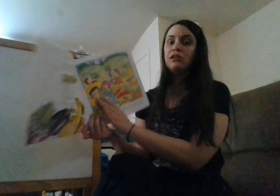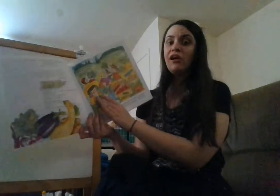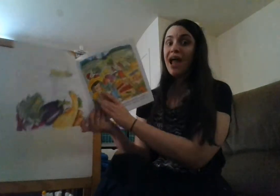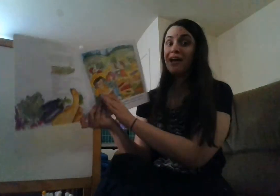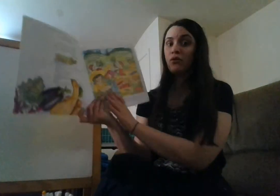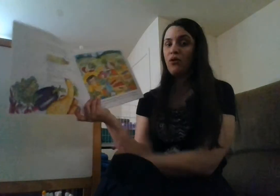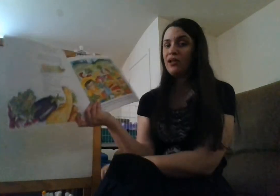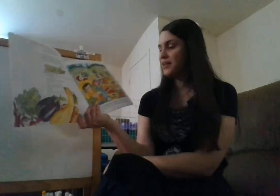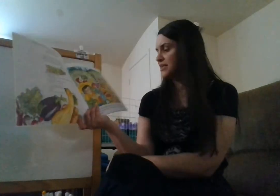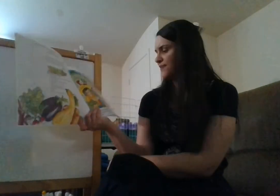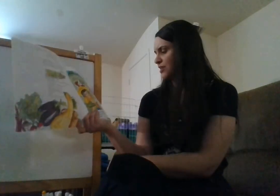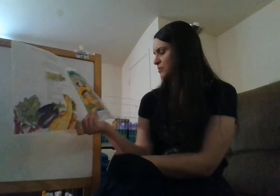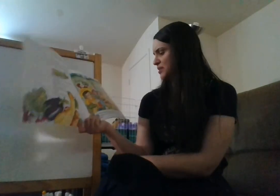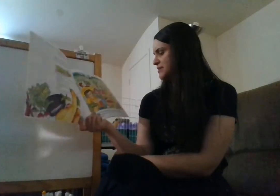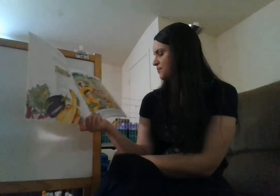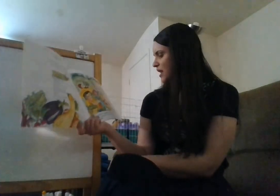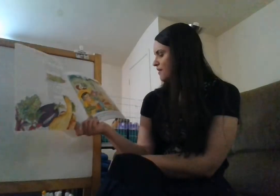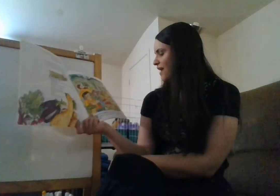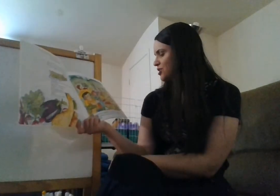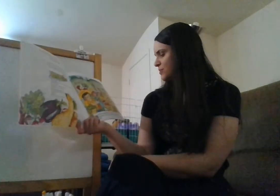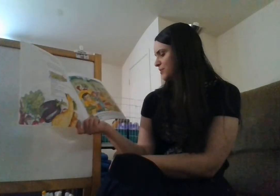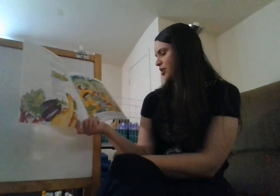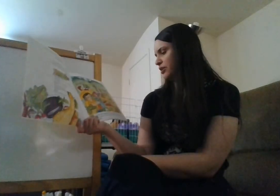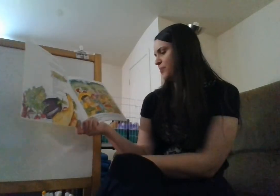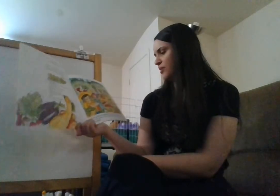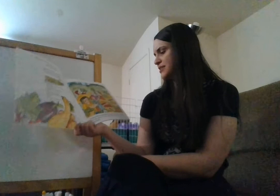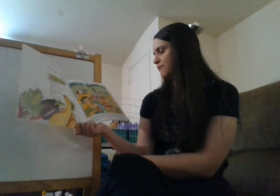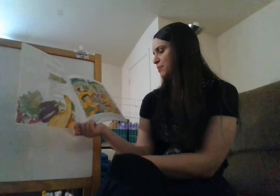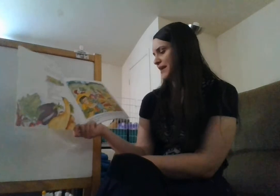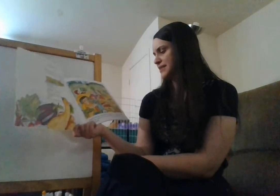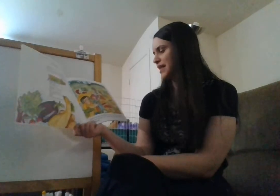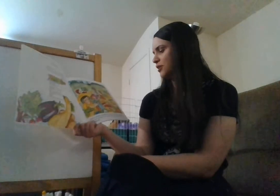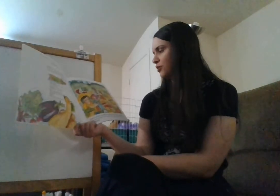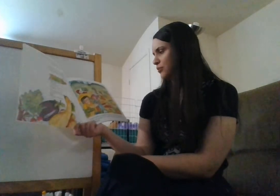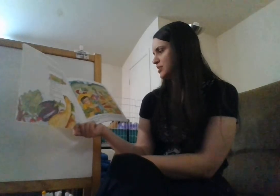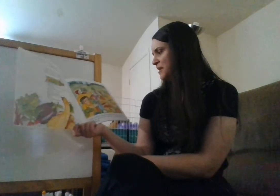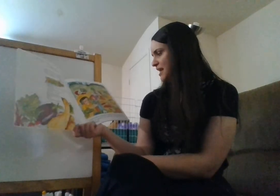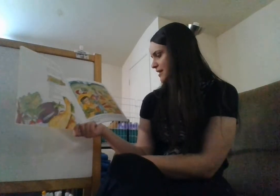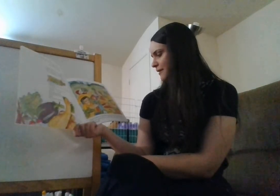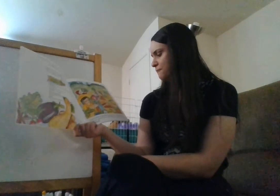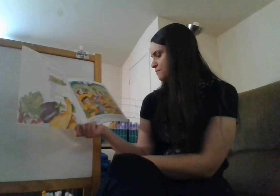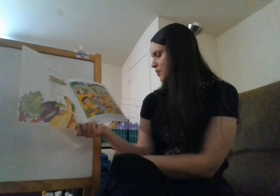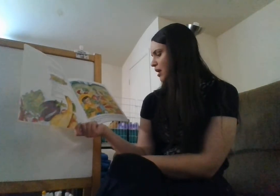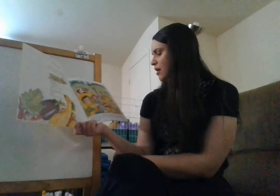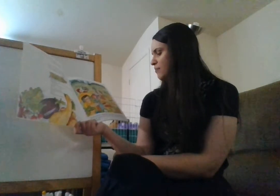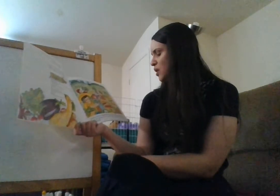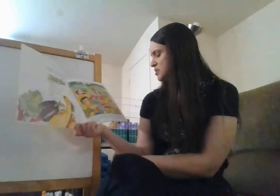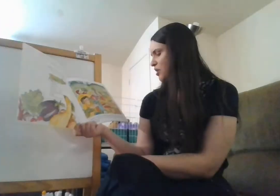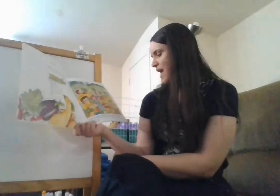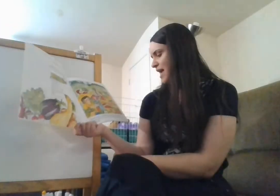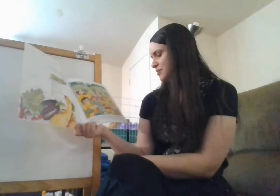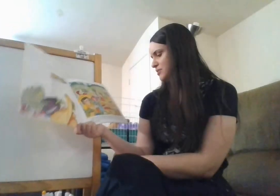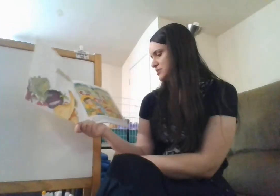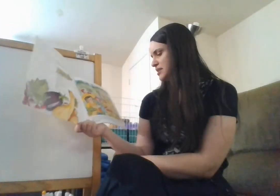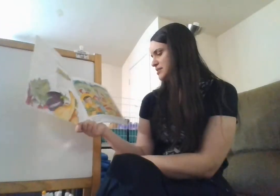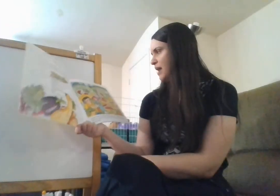Look at all these vegetables. Vegetables are the parts of plants that are grown to be eaten. Most are annuals. Some